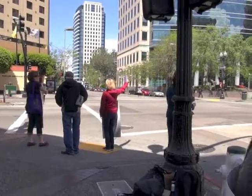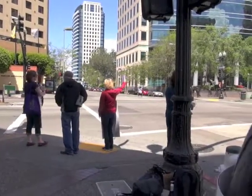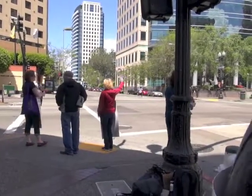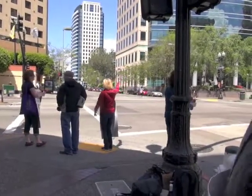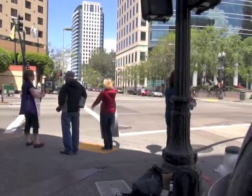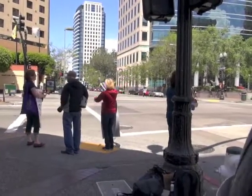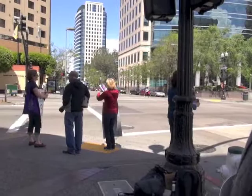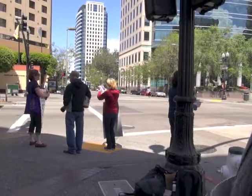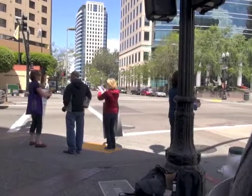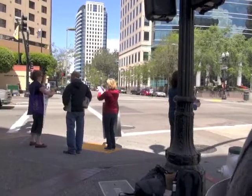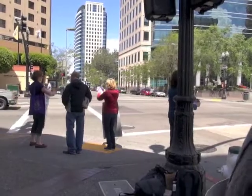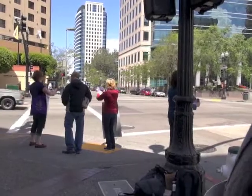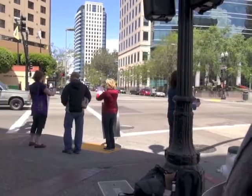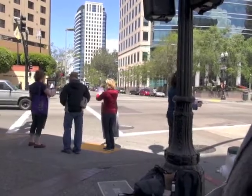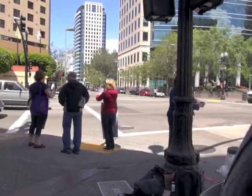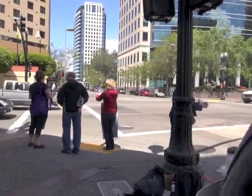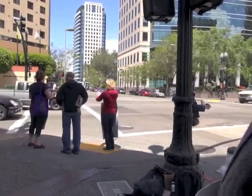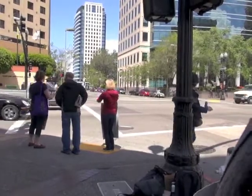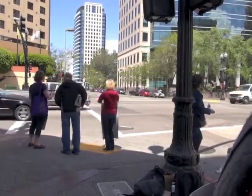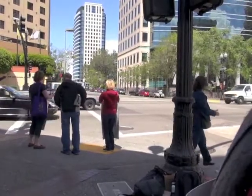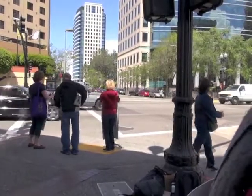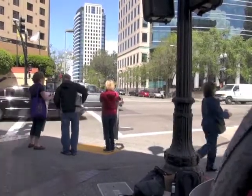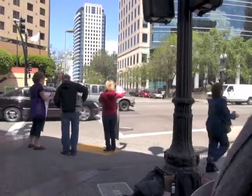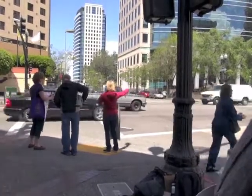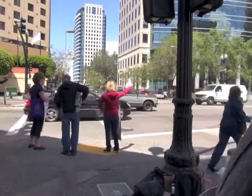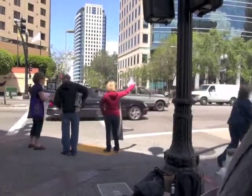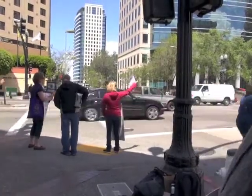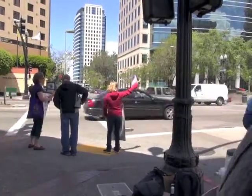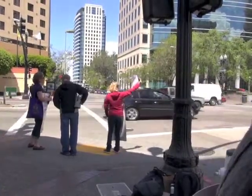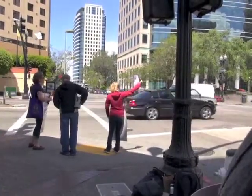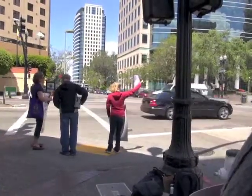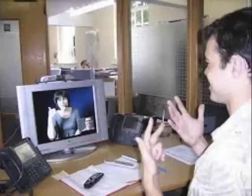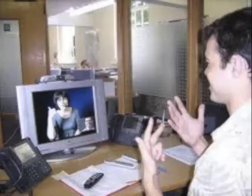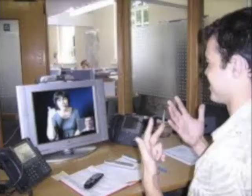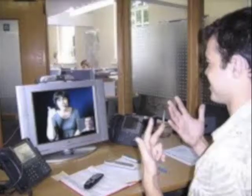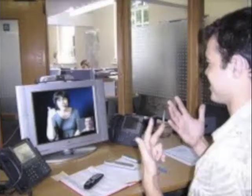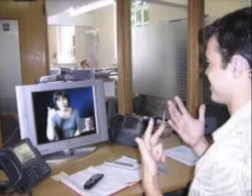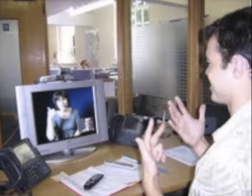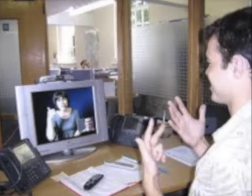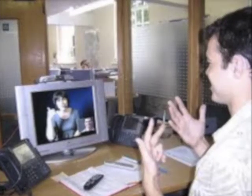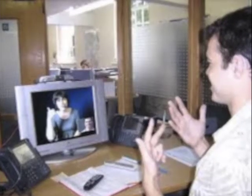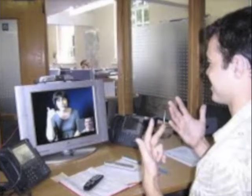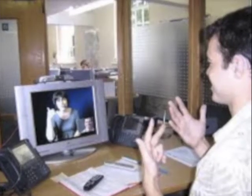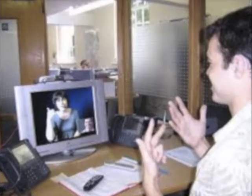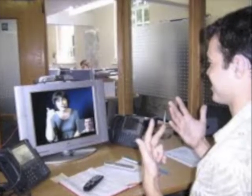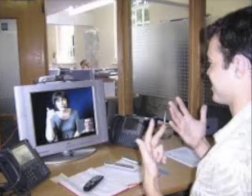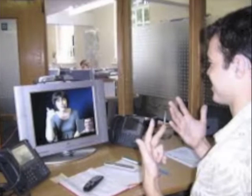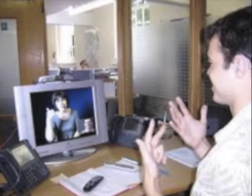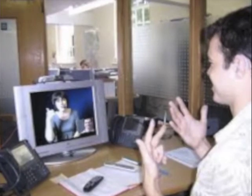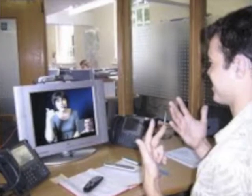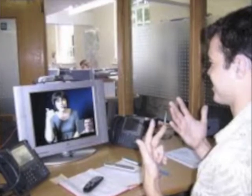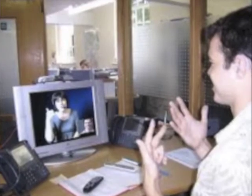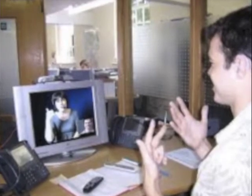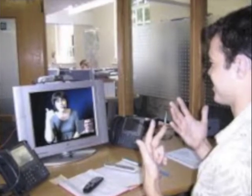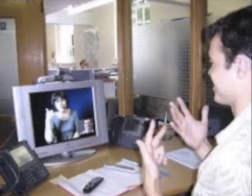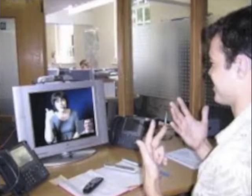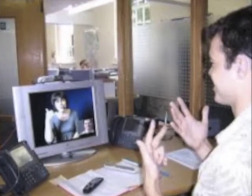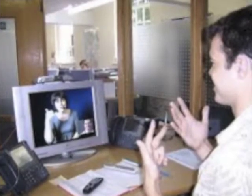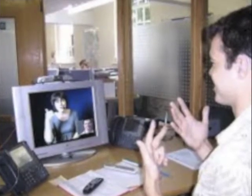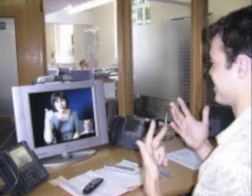video. So when we have a person call through our service, they can see an interpreter on their screen, and